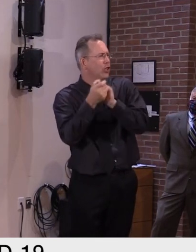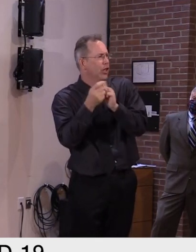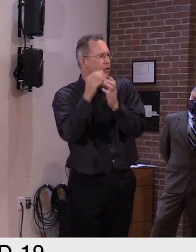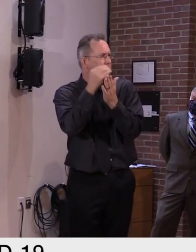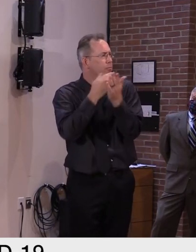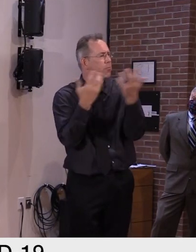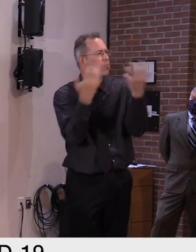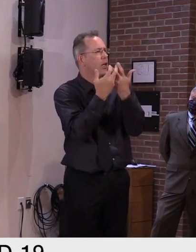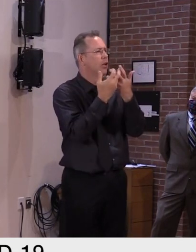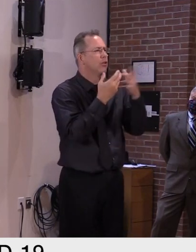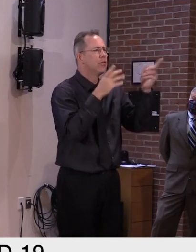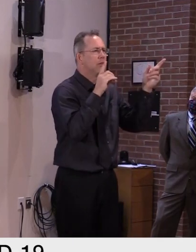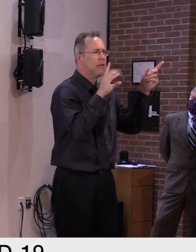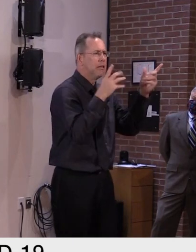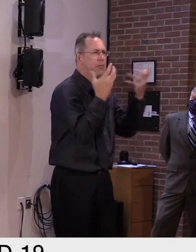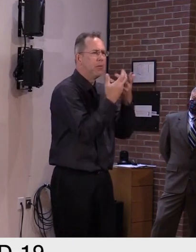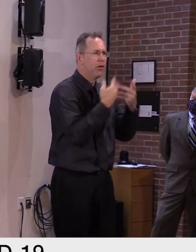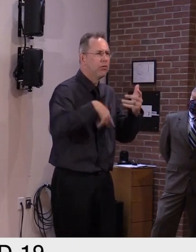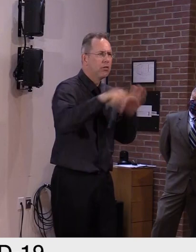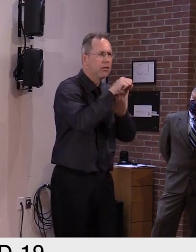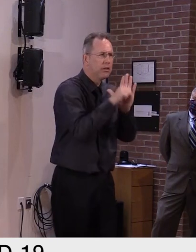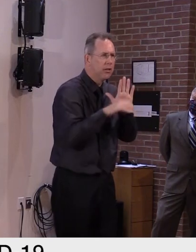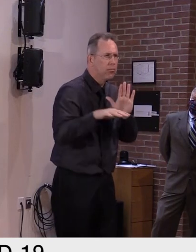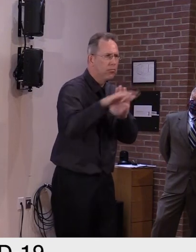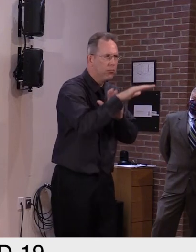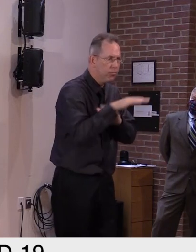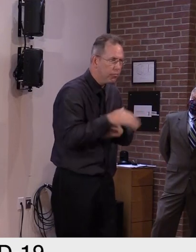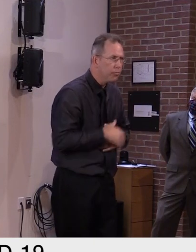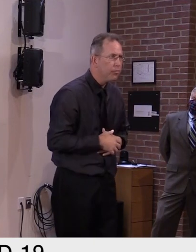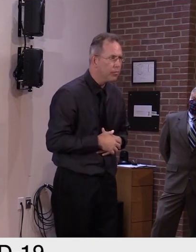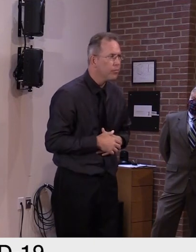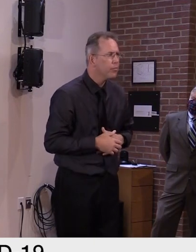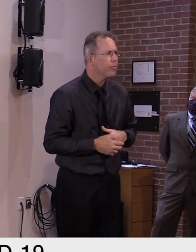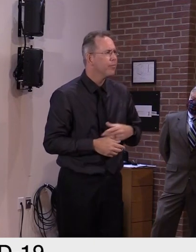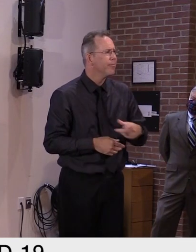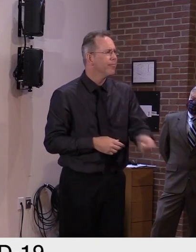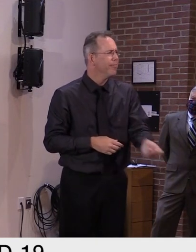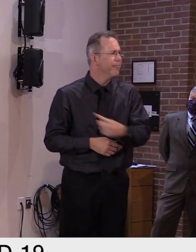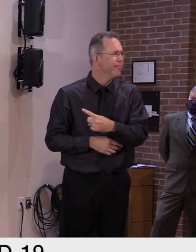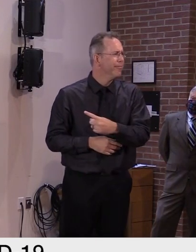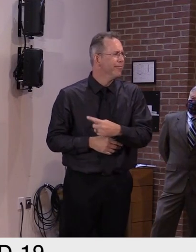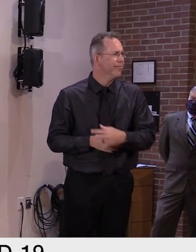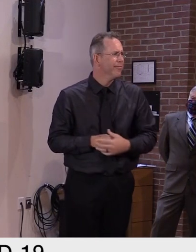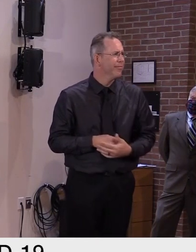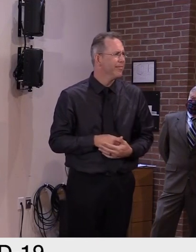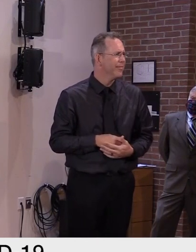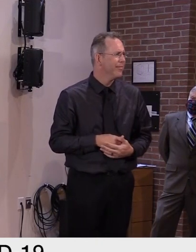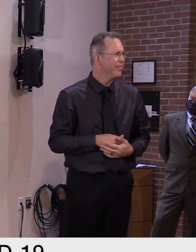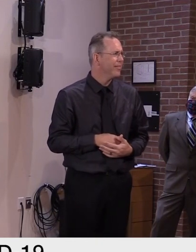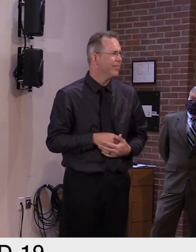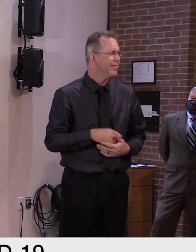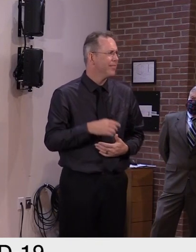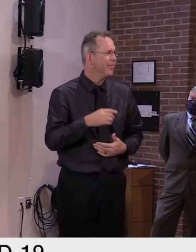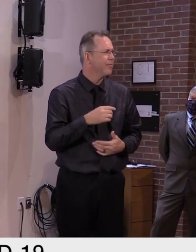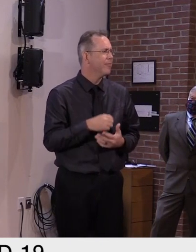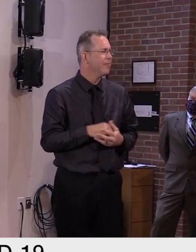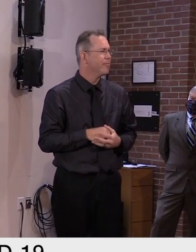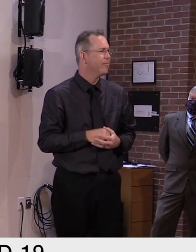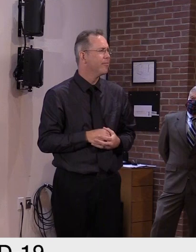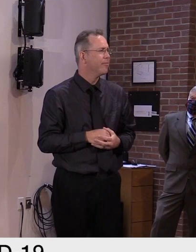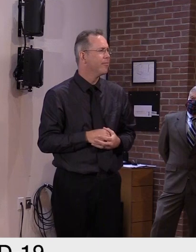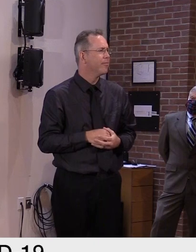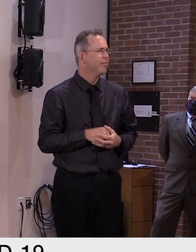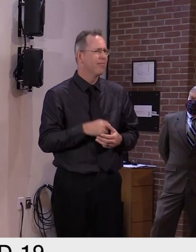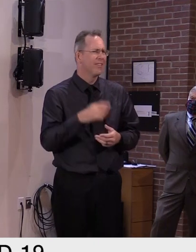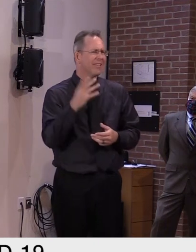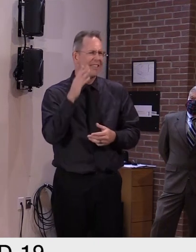It seems like they're moving in the opposite direction, that they're moving toward HHS numbers. Yeah, so I mean,